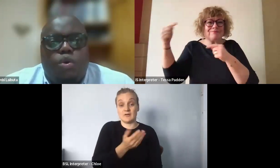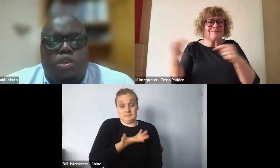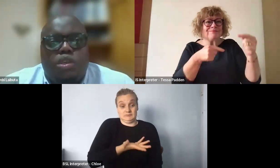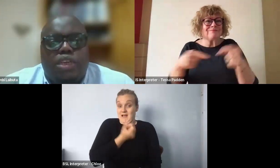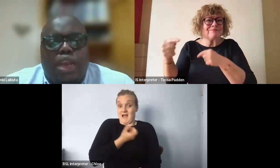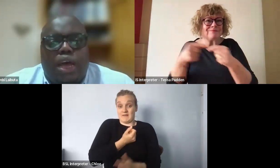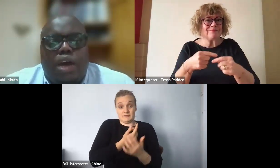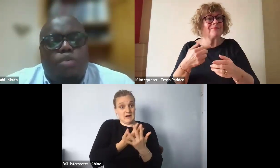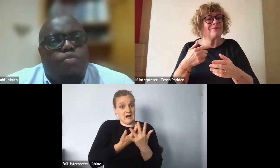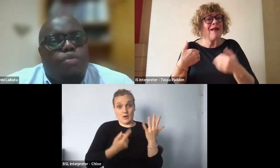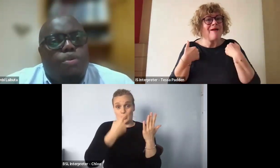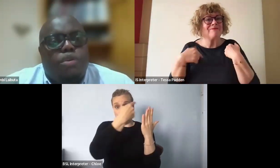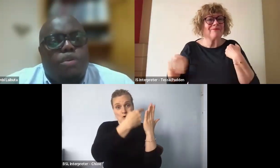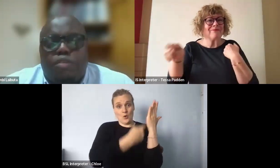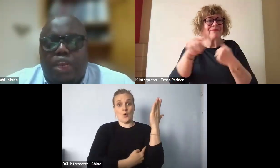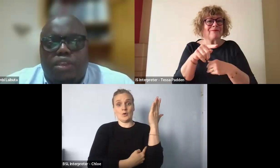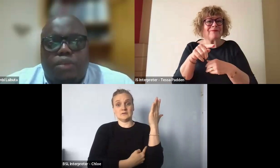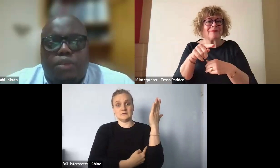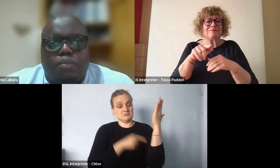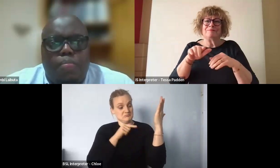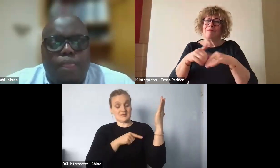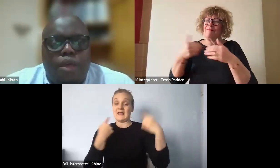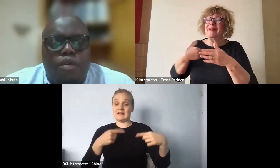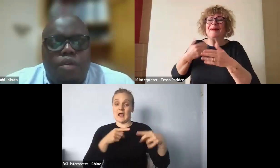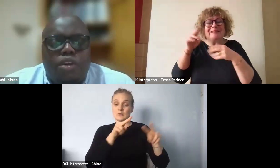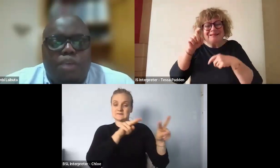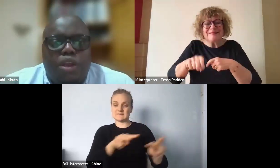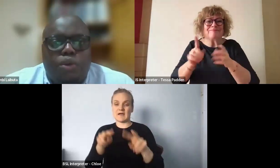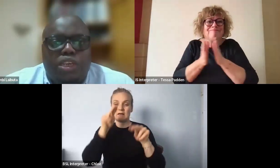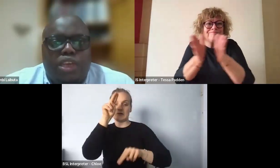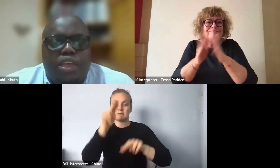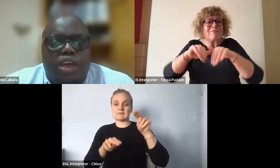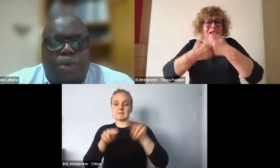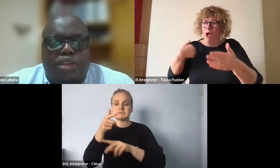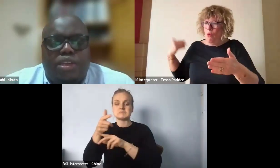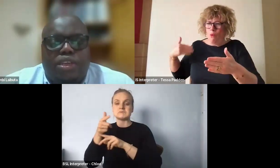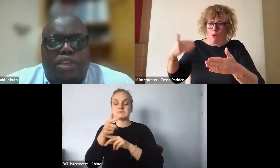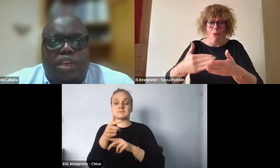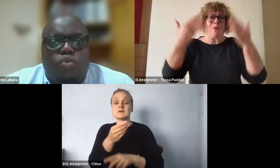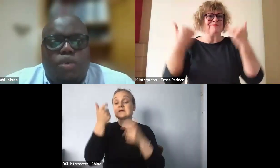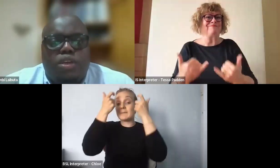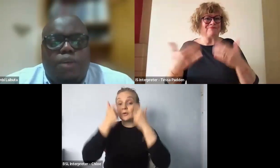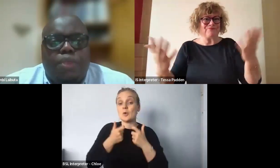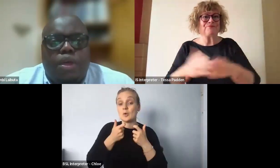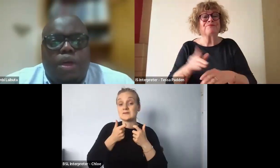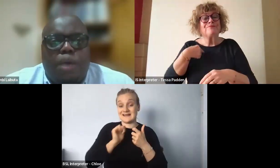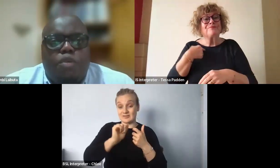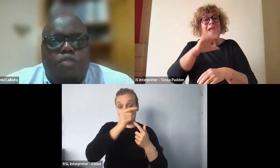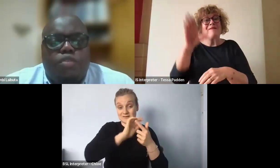several laws that allow for surveillance. For example, the laws in Kenya, Uganda, Tanzania, and